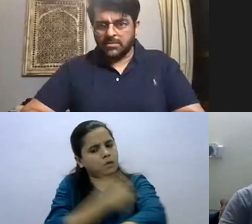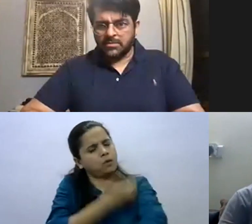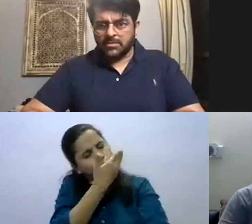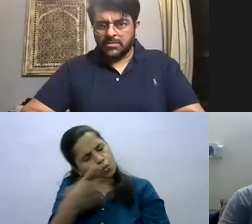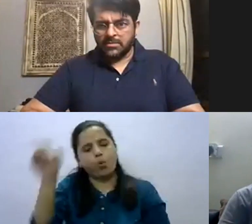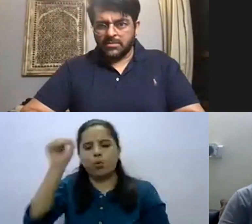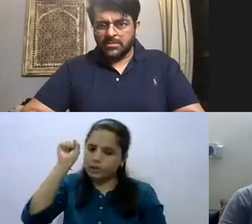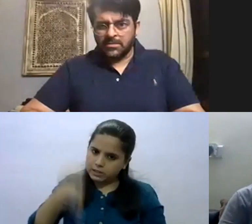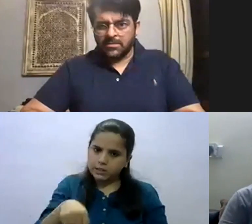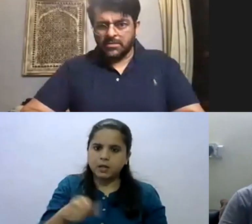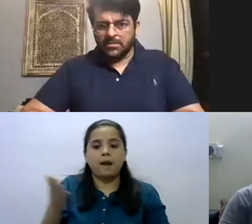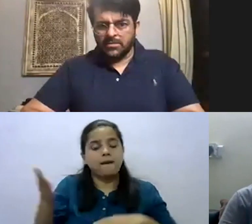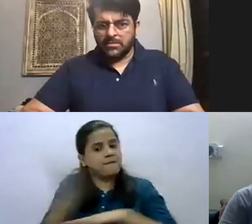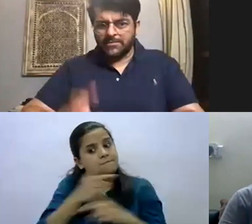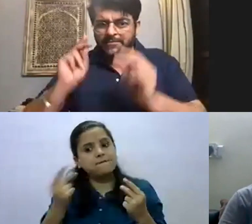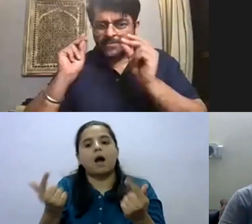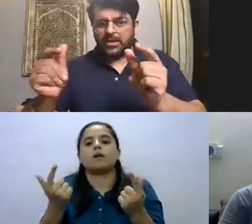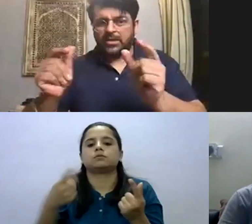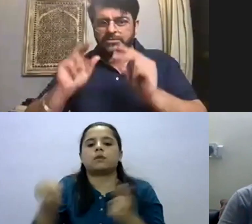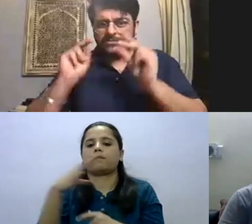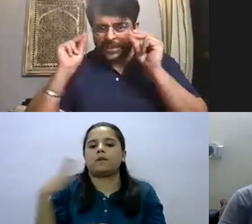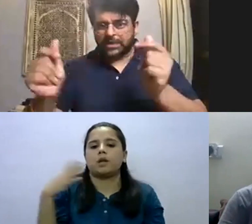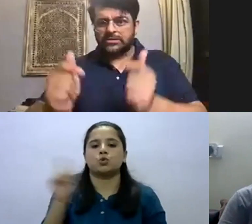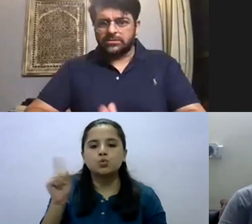vaccination at the earliest.